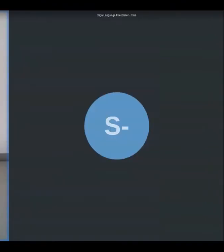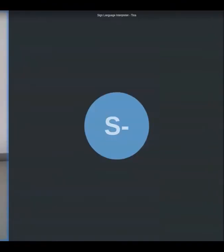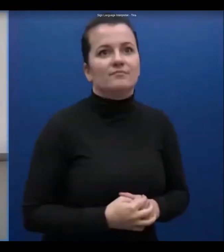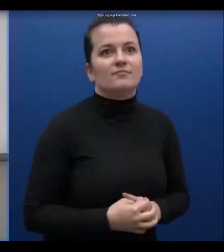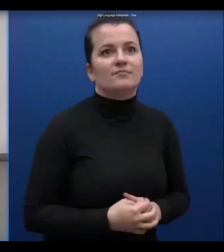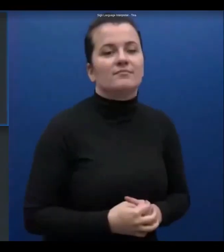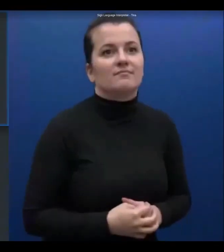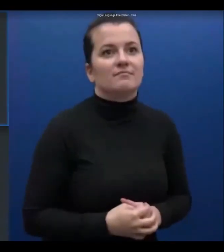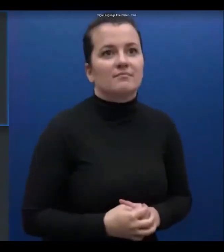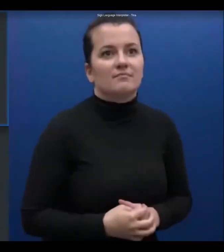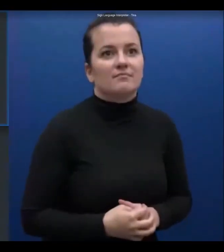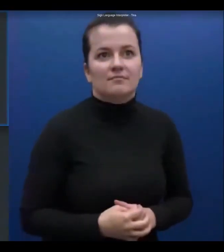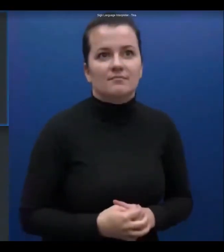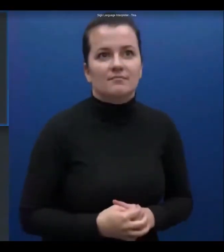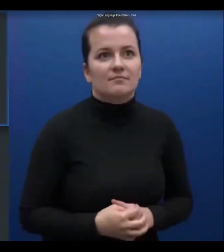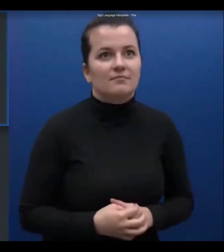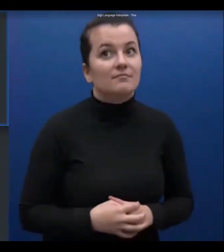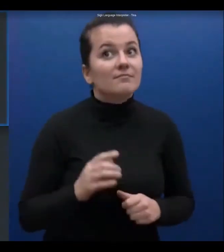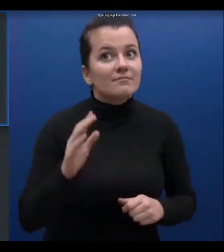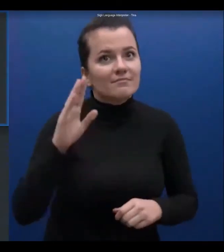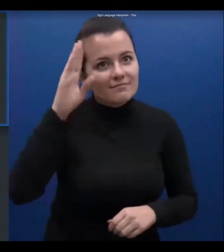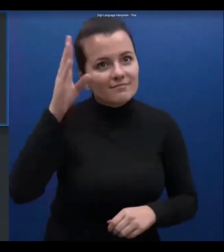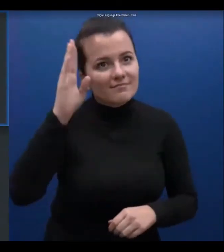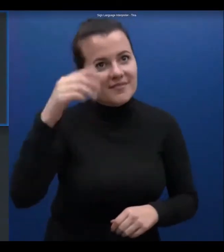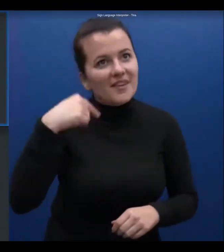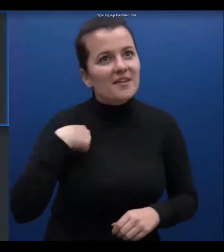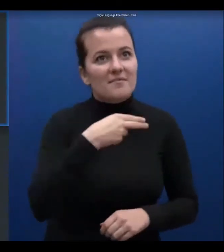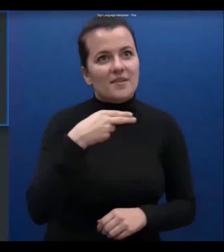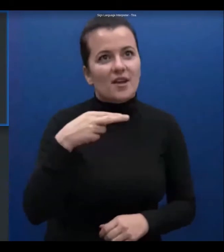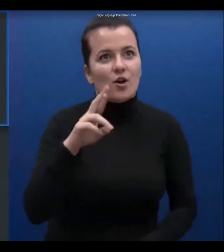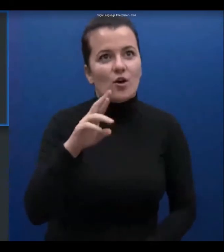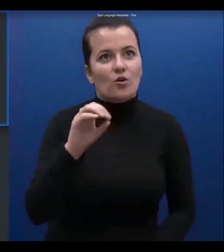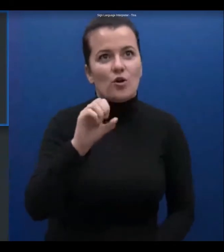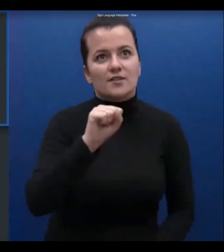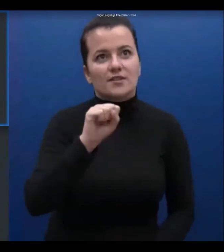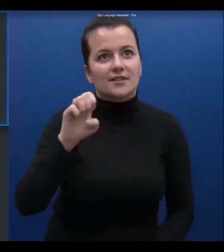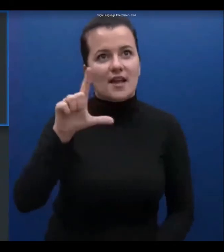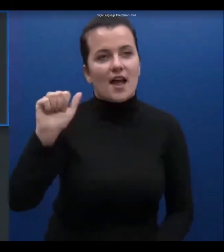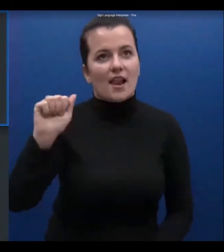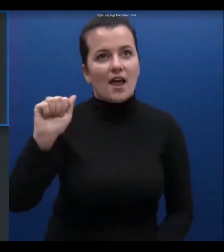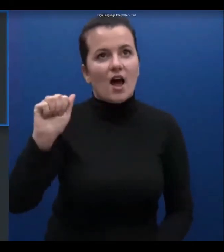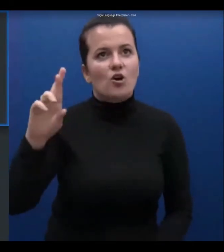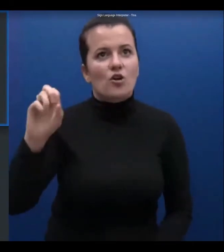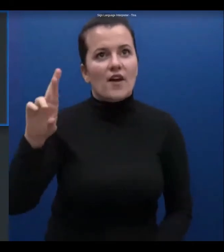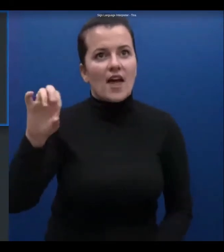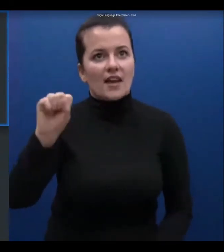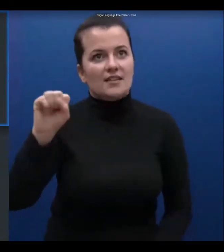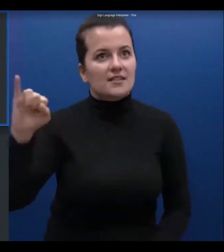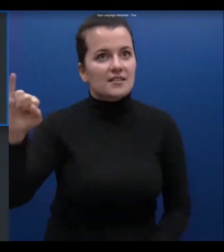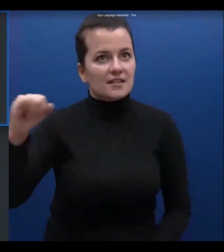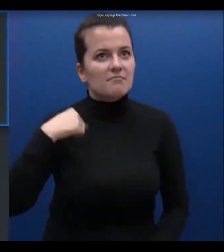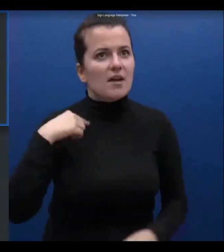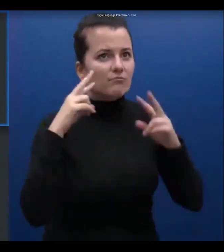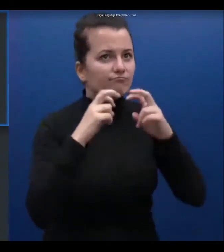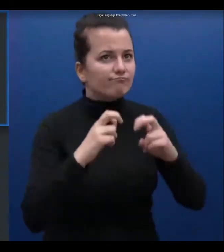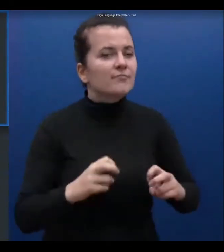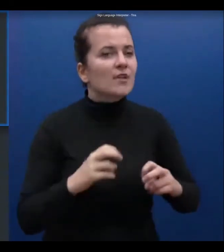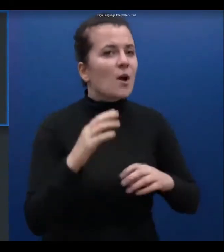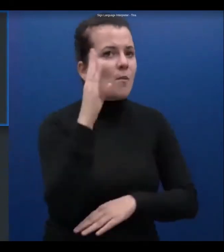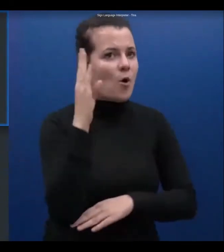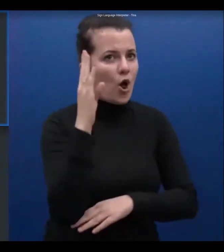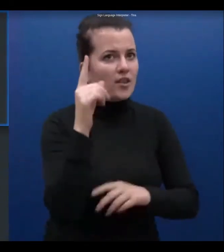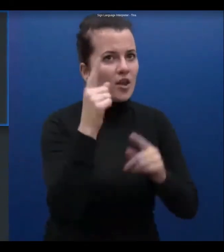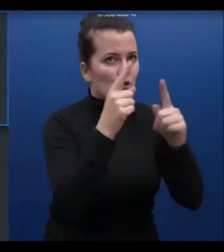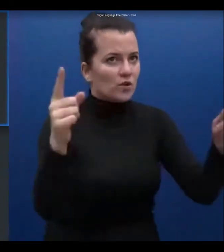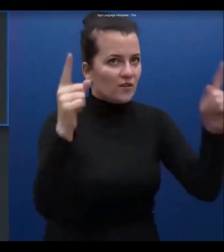Good afternoon. I'm Rossella Roversi, adjunct professor and research fellow within Bologna University